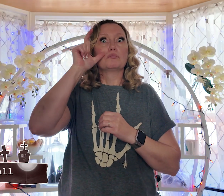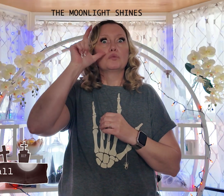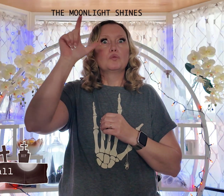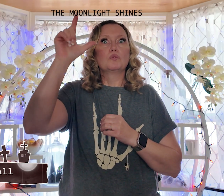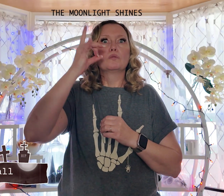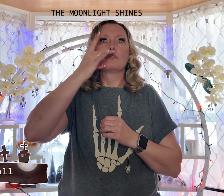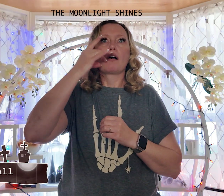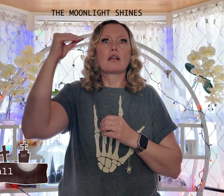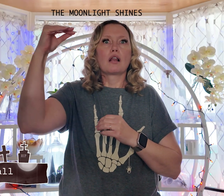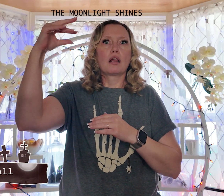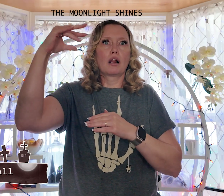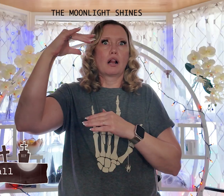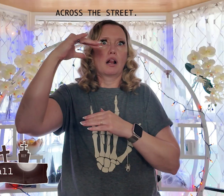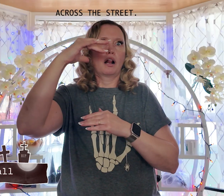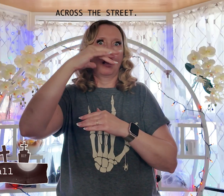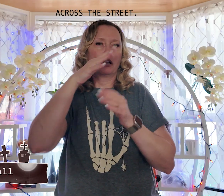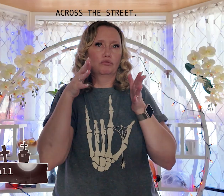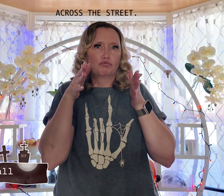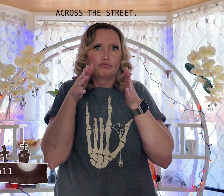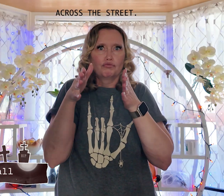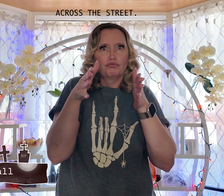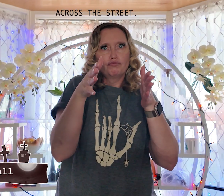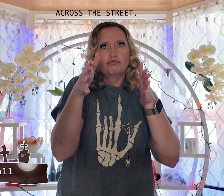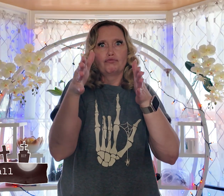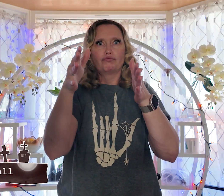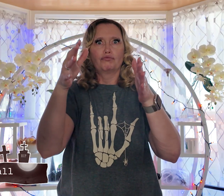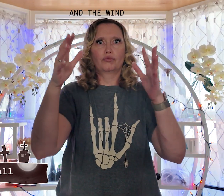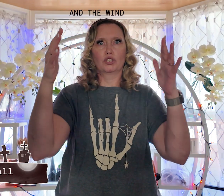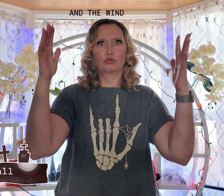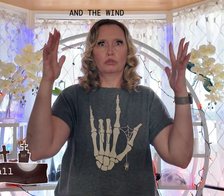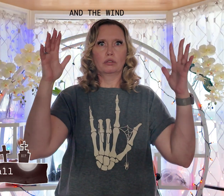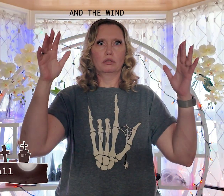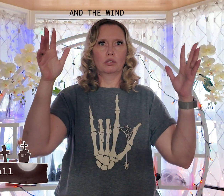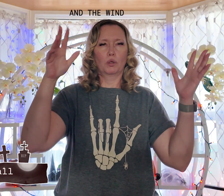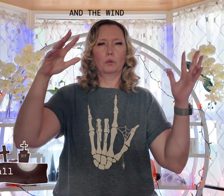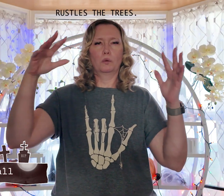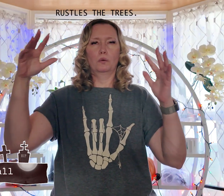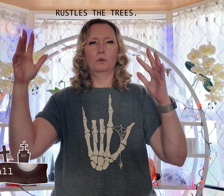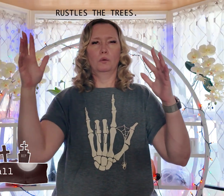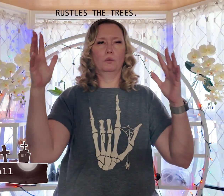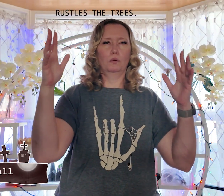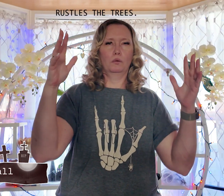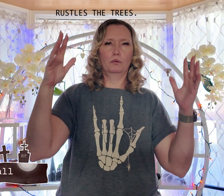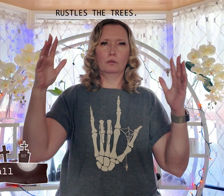The moonlight shines across the street, and the wind rustles the trees.